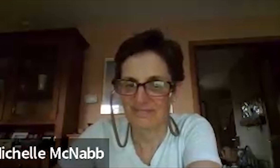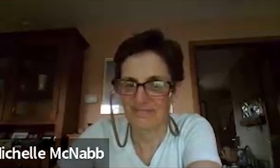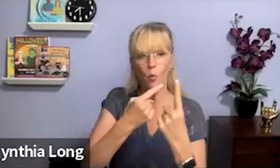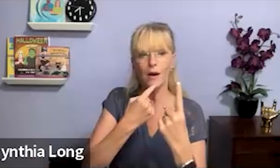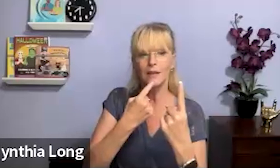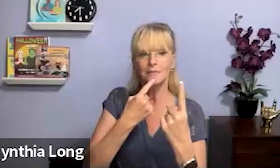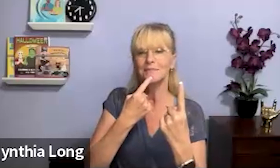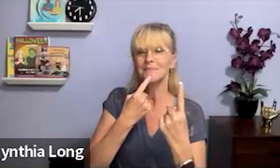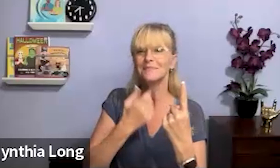me one.